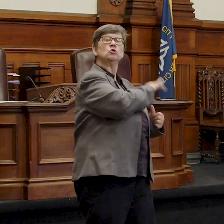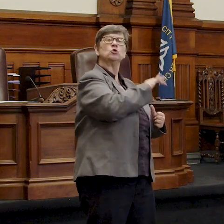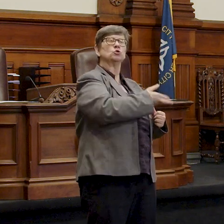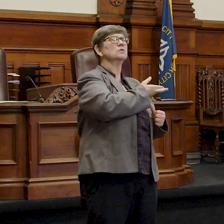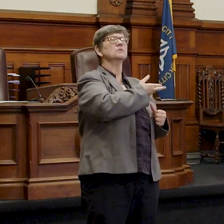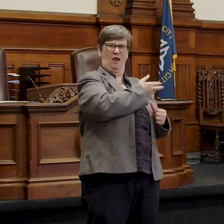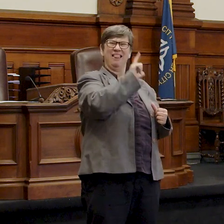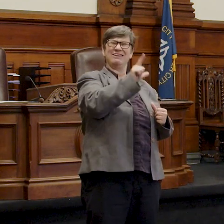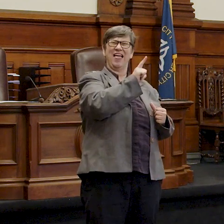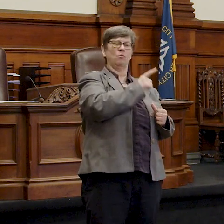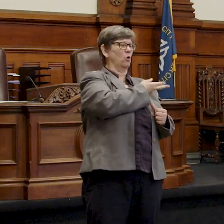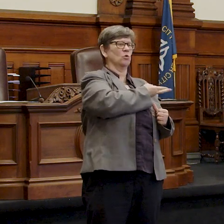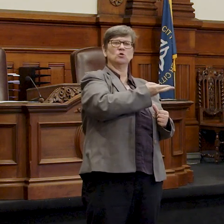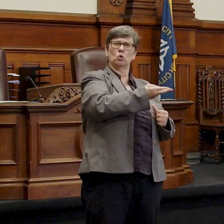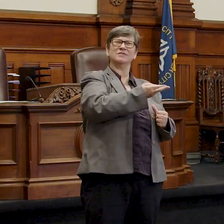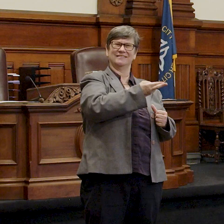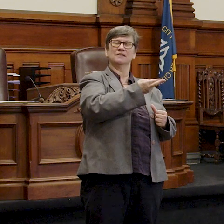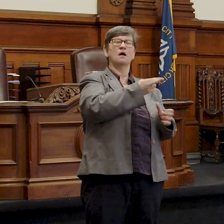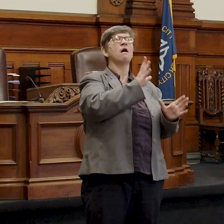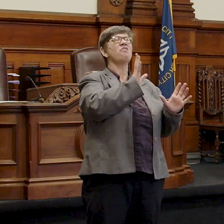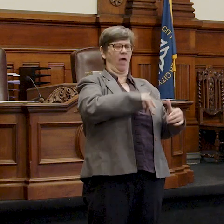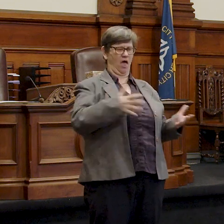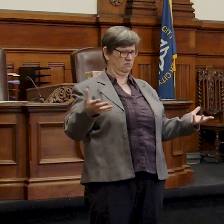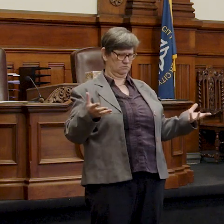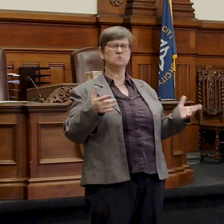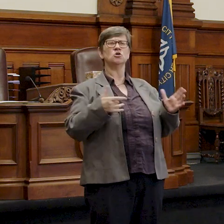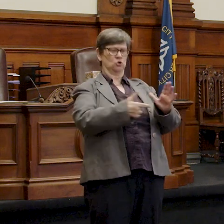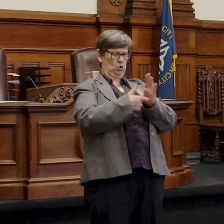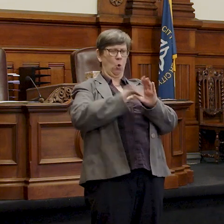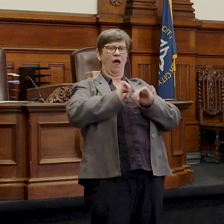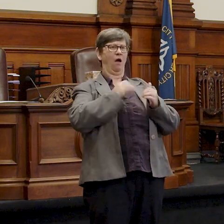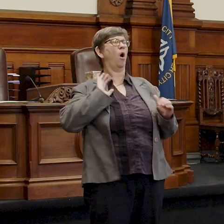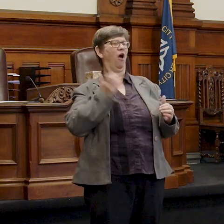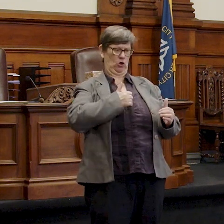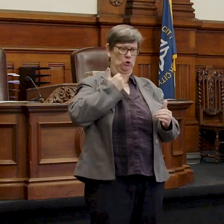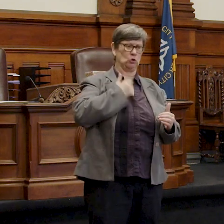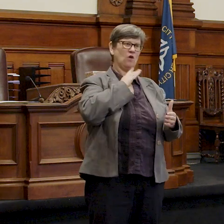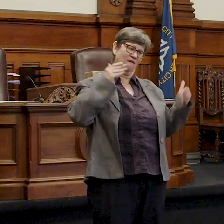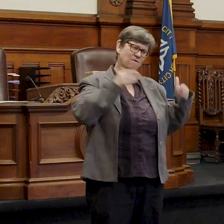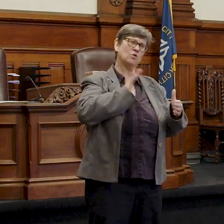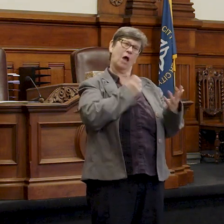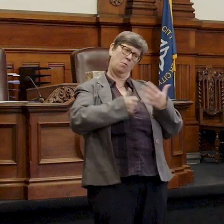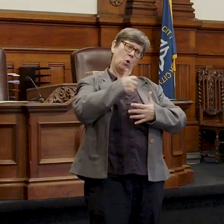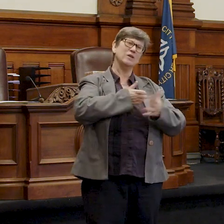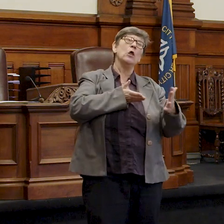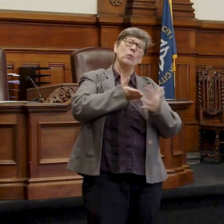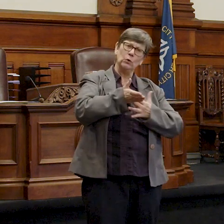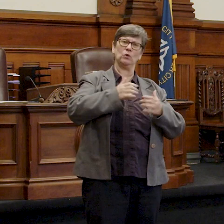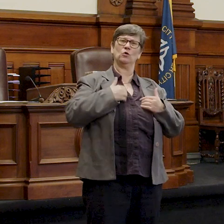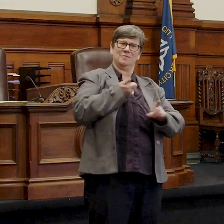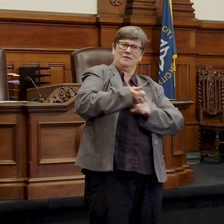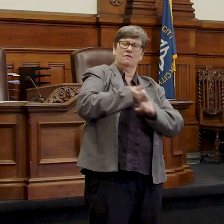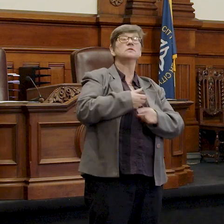also demonstrate how our youth are focusing our priorities through the lens of youth. Our North Stars are our